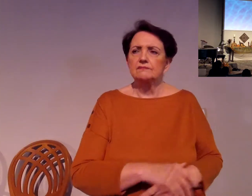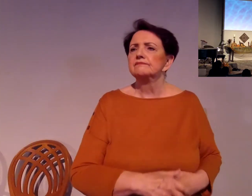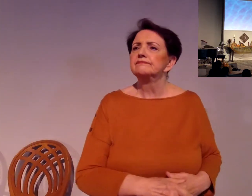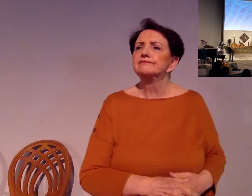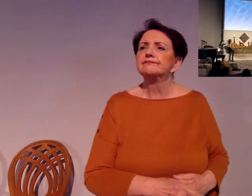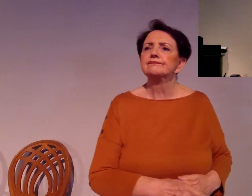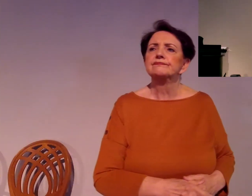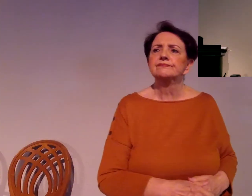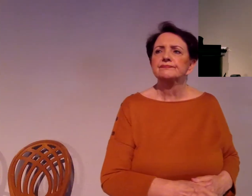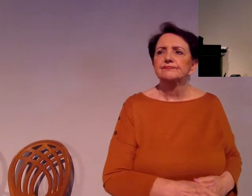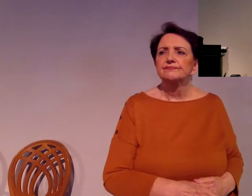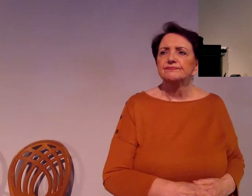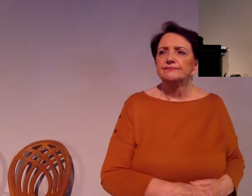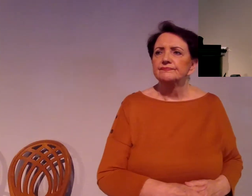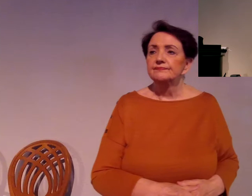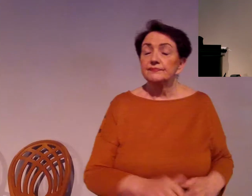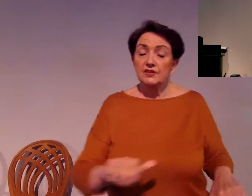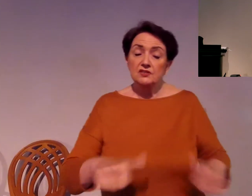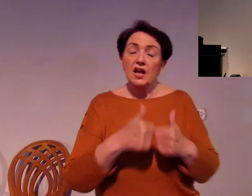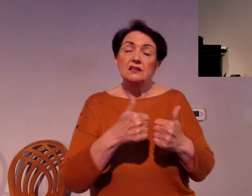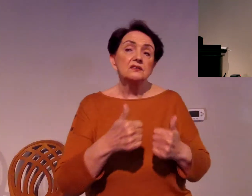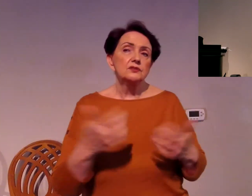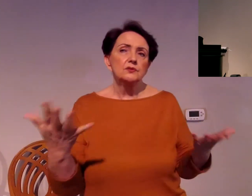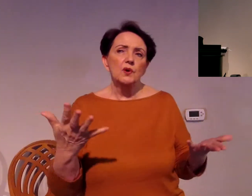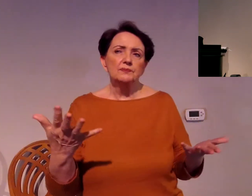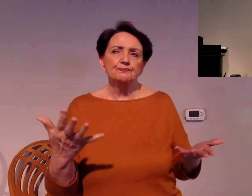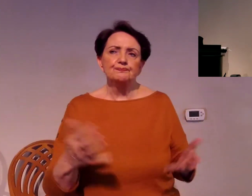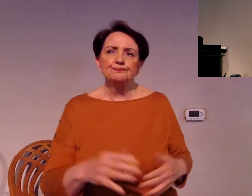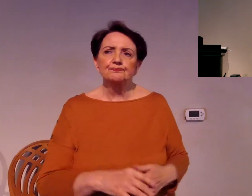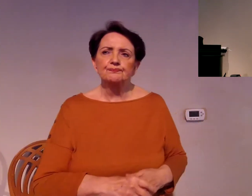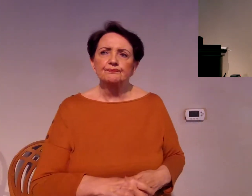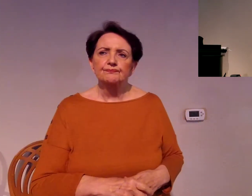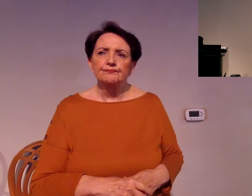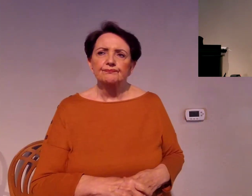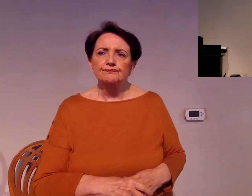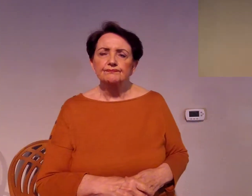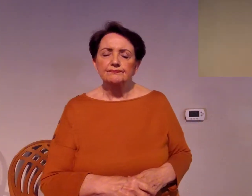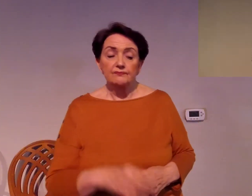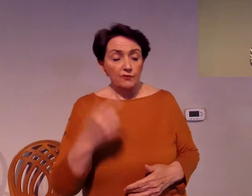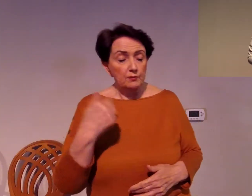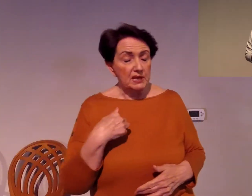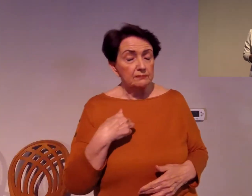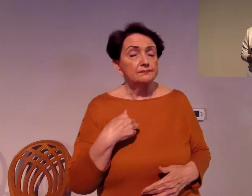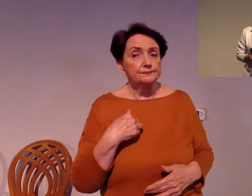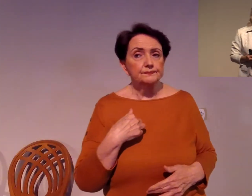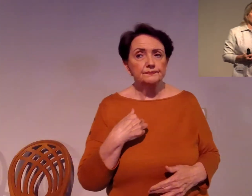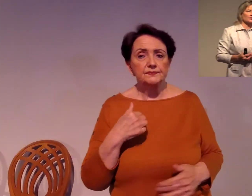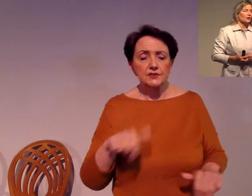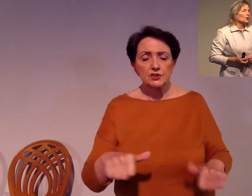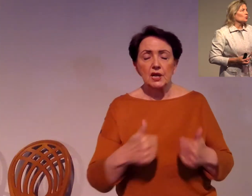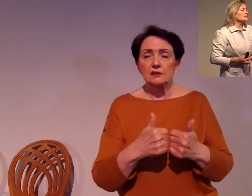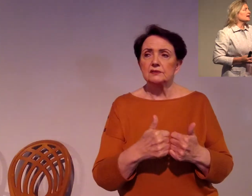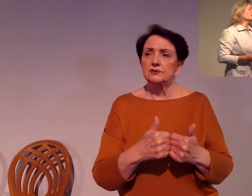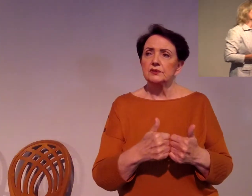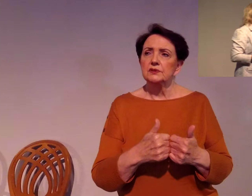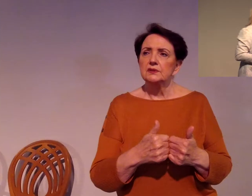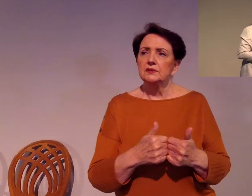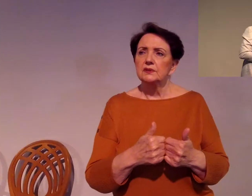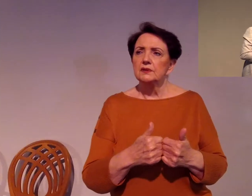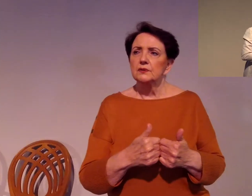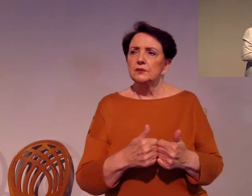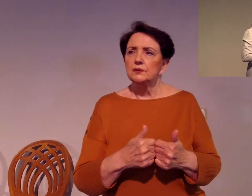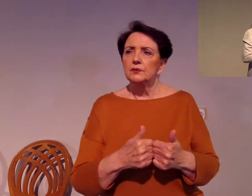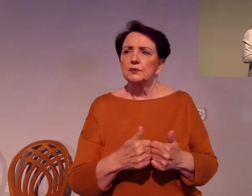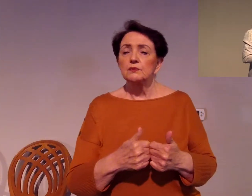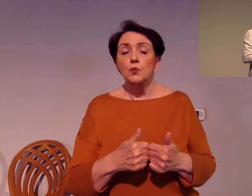right? The challenge is, at least for me, The challenge is we tend to limit